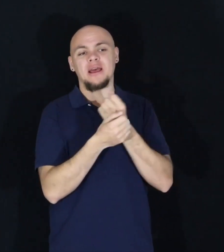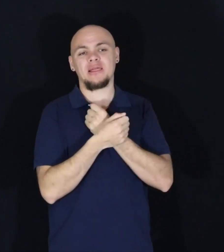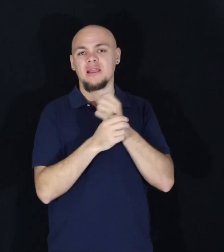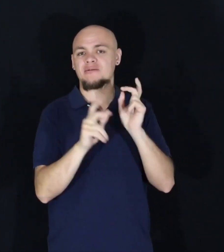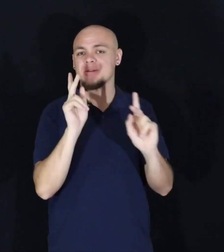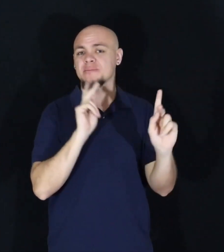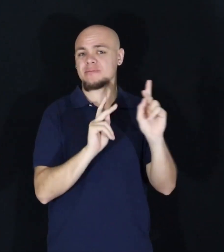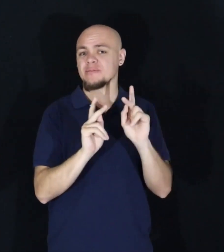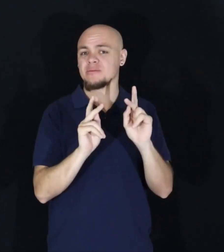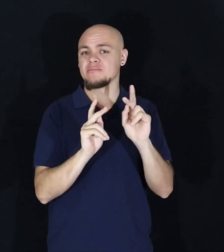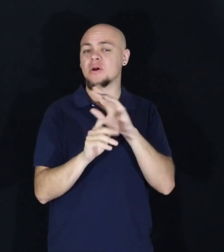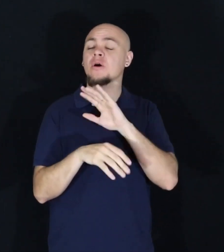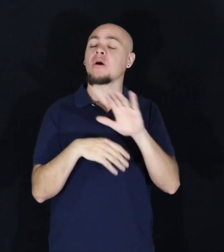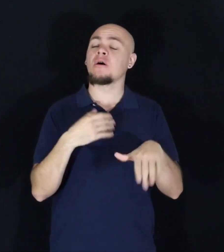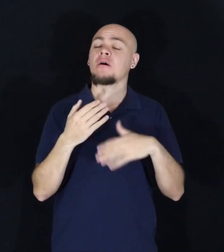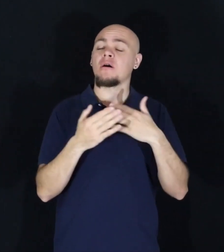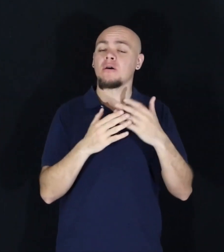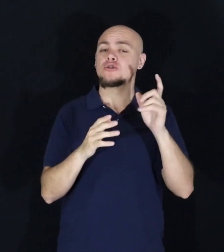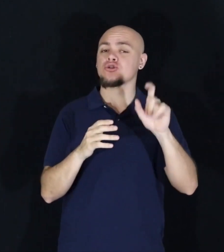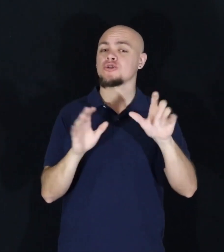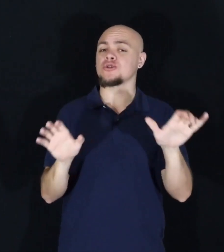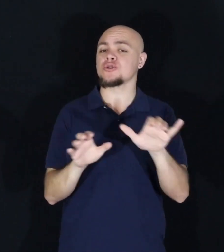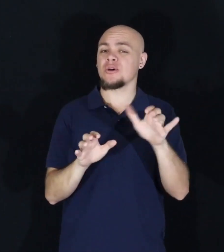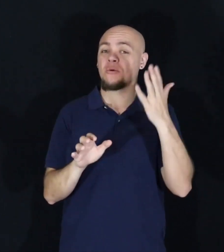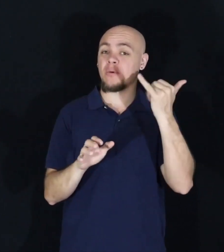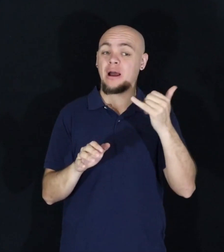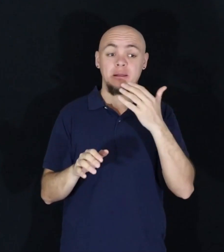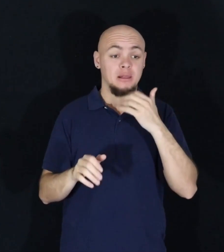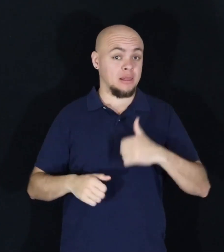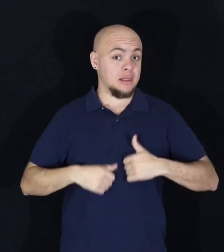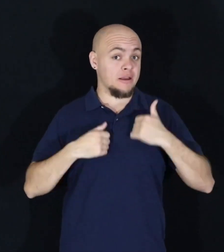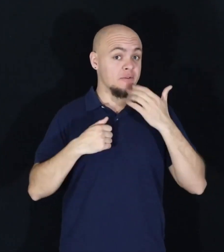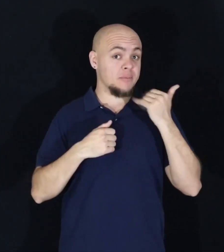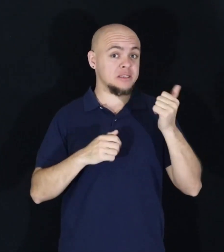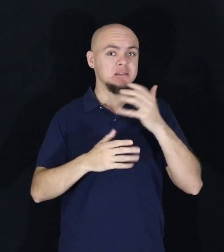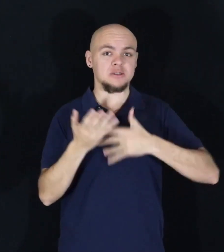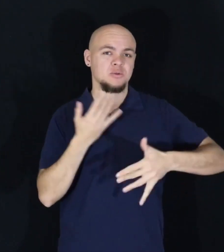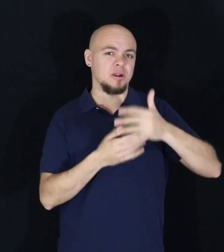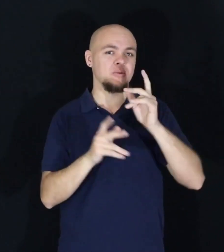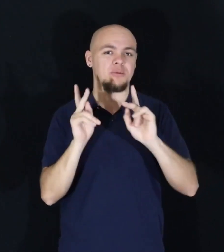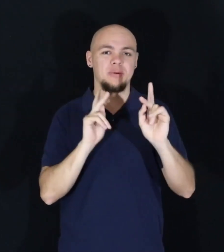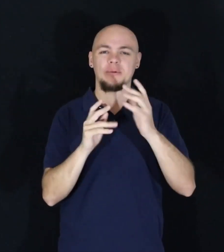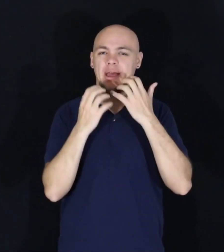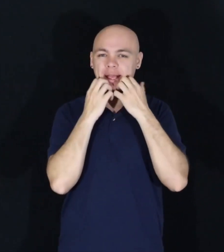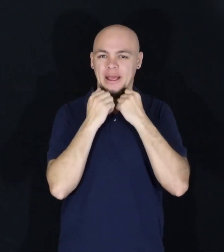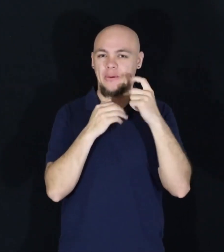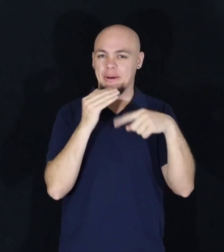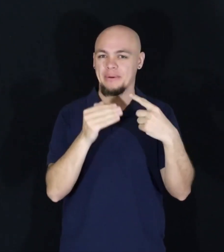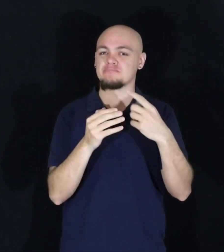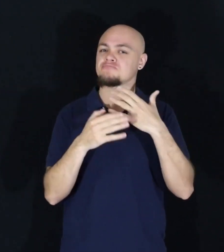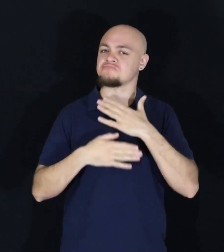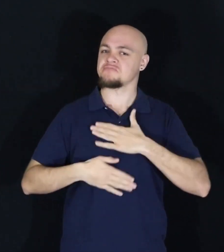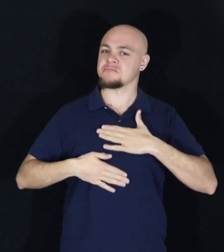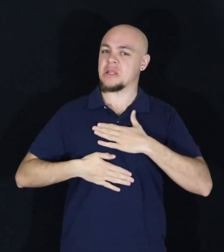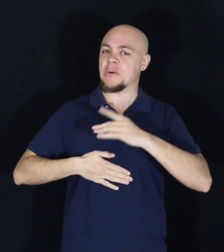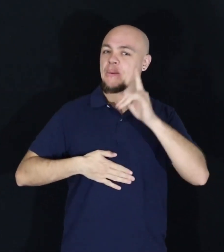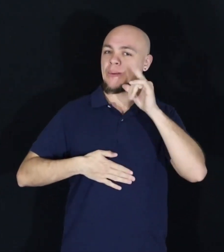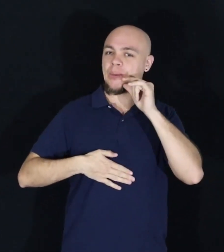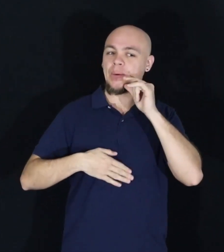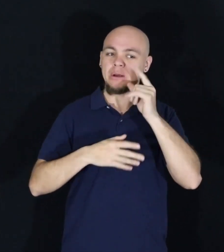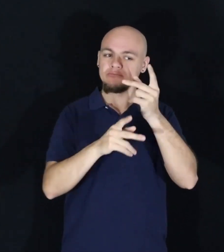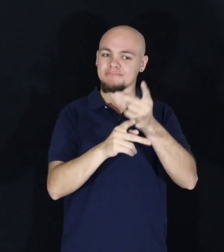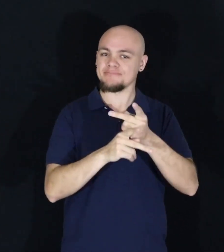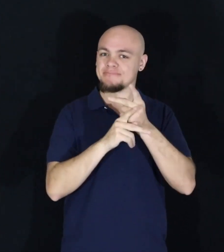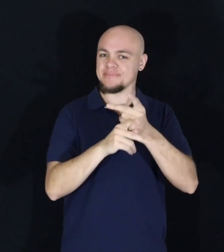do, for life is best spent when surrounded by the people you care for. Be grateful to whosoever cares for